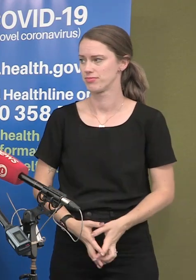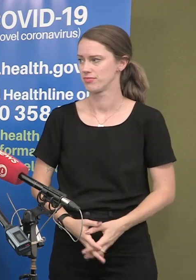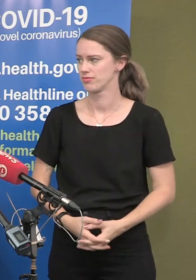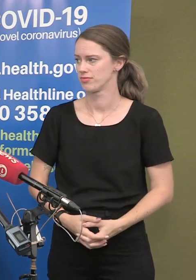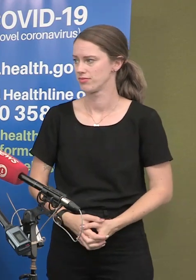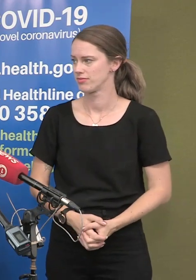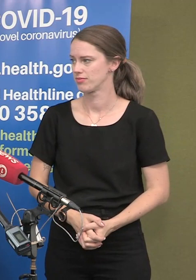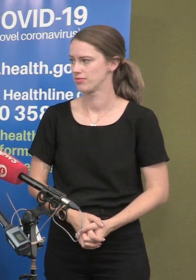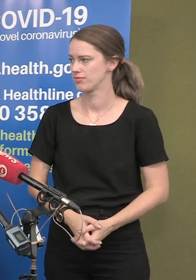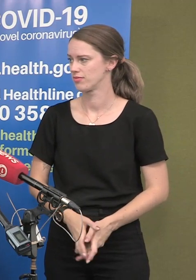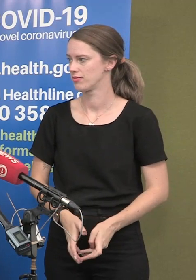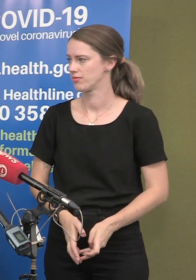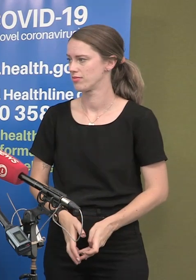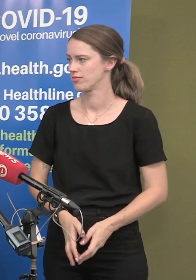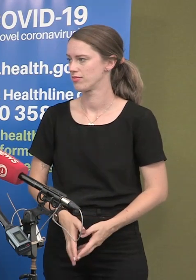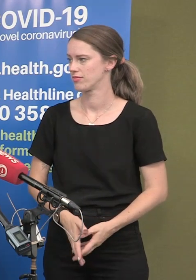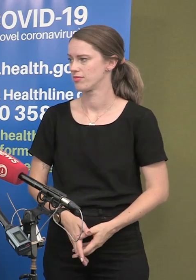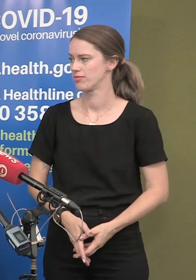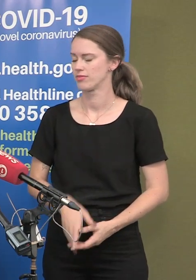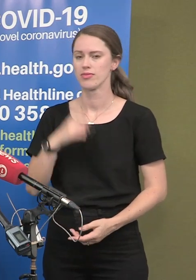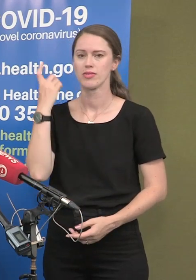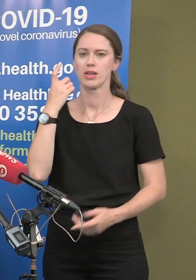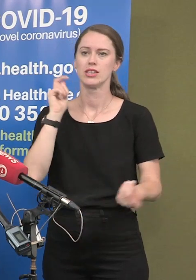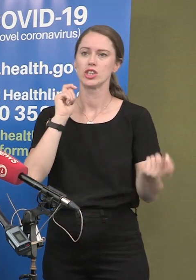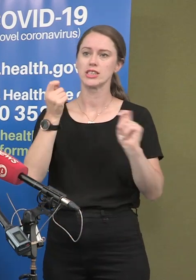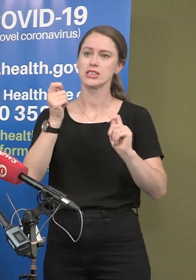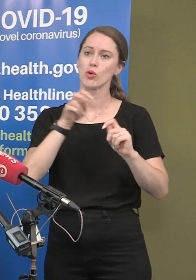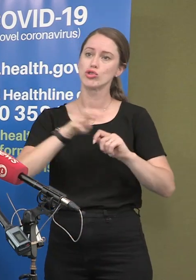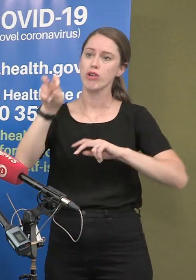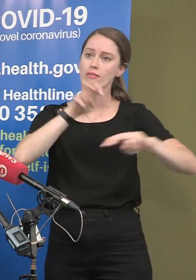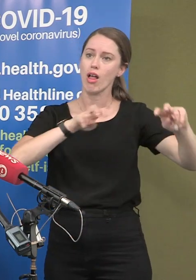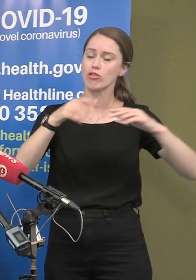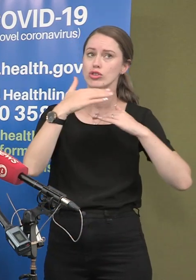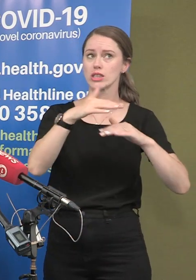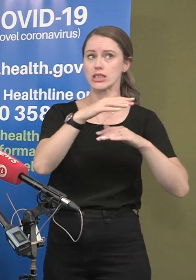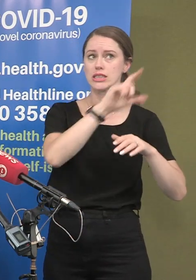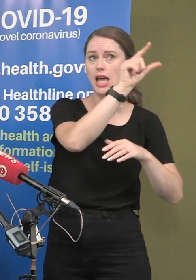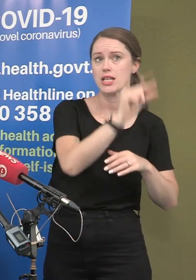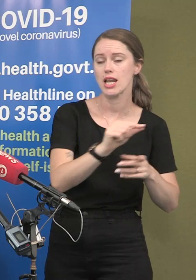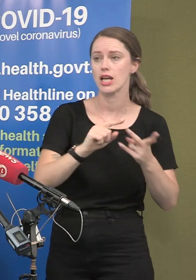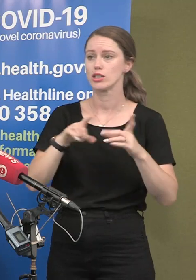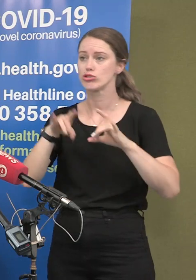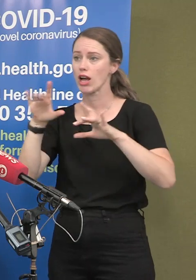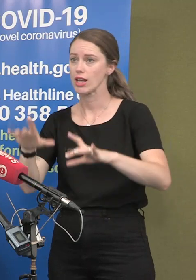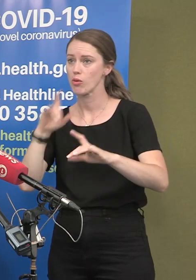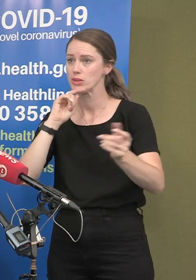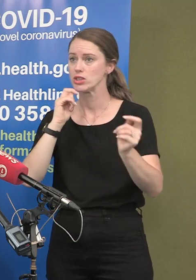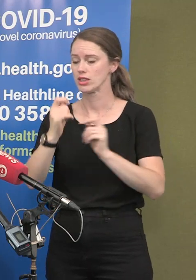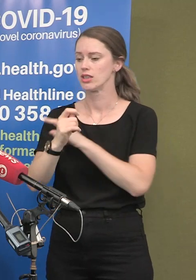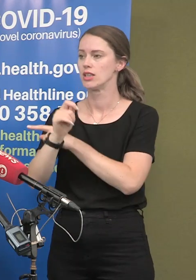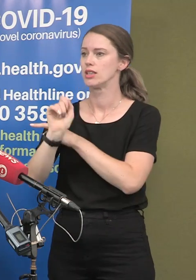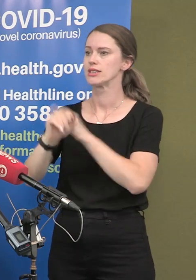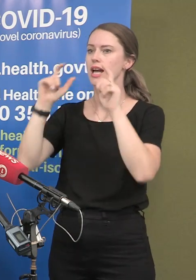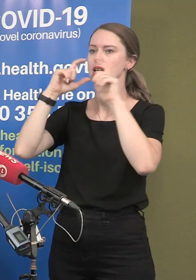if any changes are being considered for travel restrictions? Italy or Australia, anywhere Yeah. looking at changing? So Cabinet